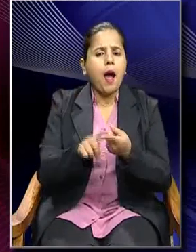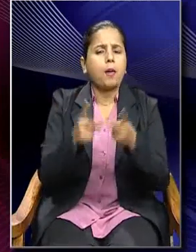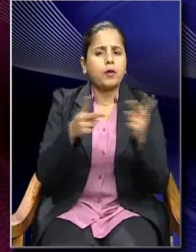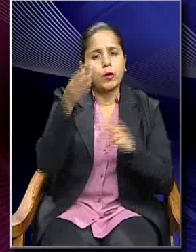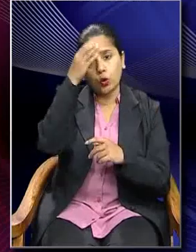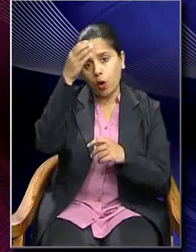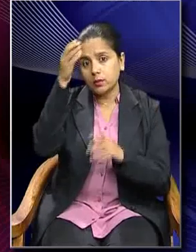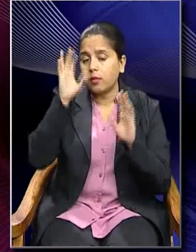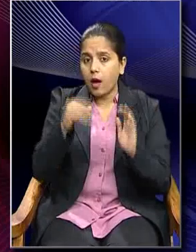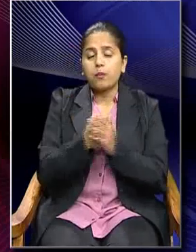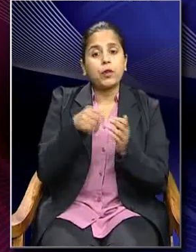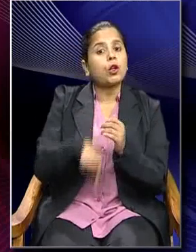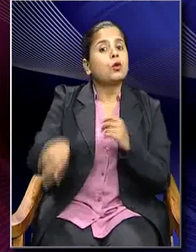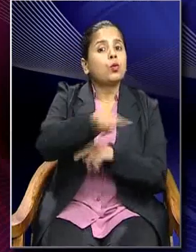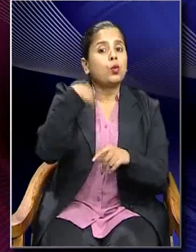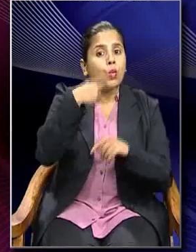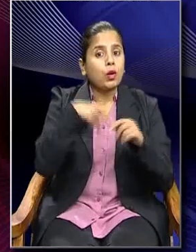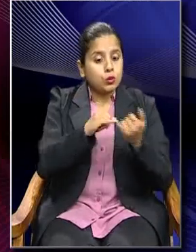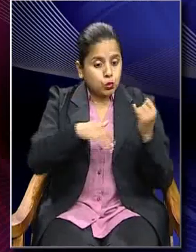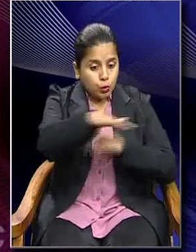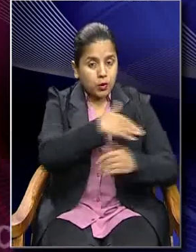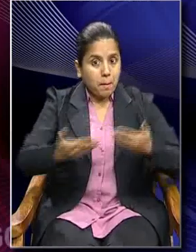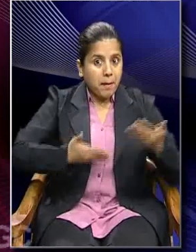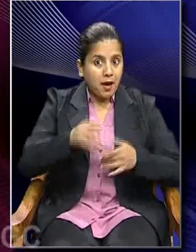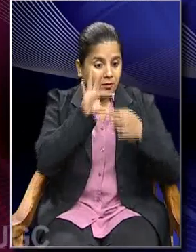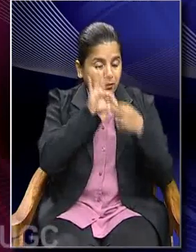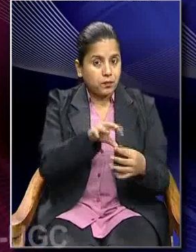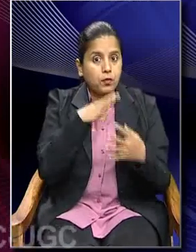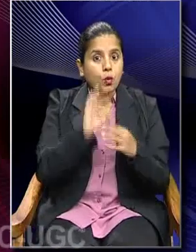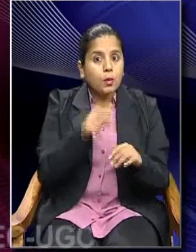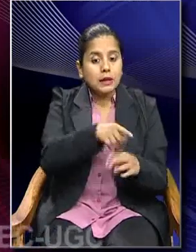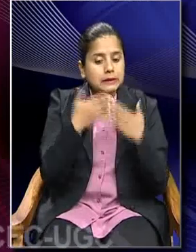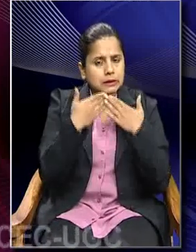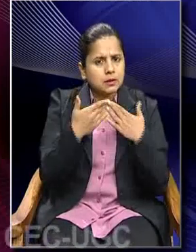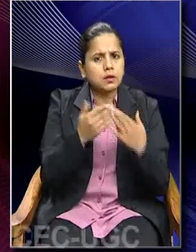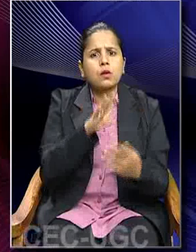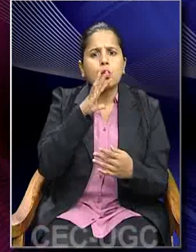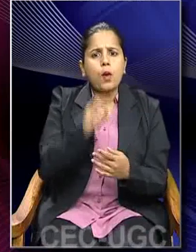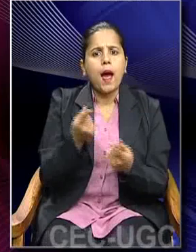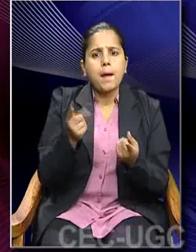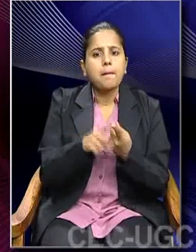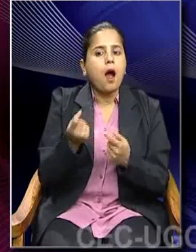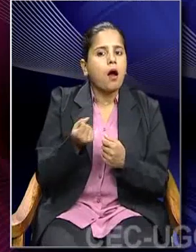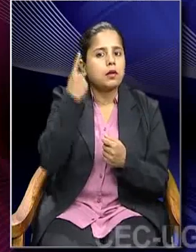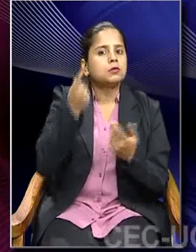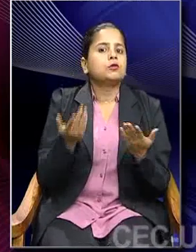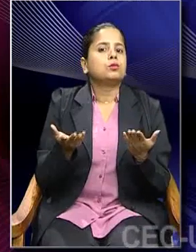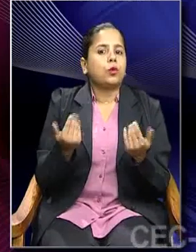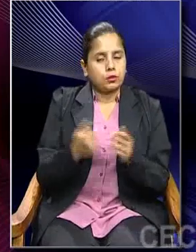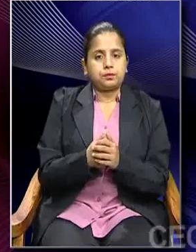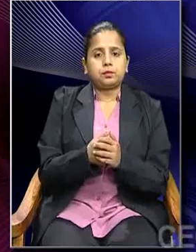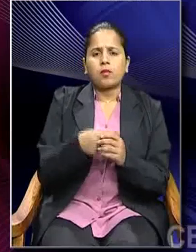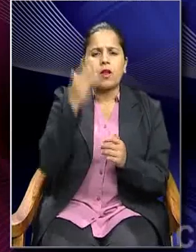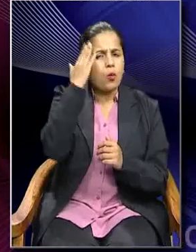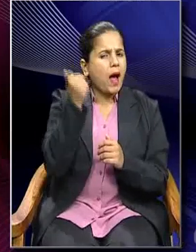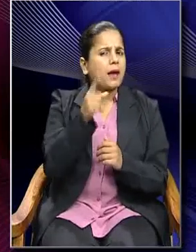concepts, and sociologists have studied these concepts to make reality more understanding. So why is